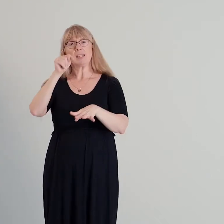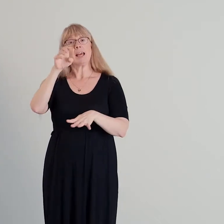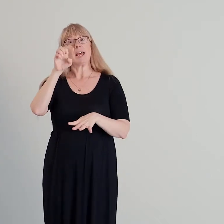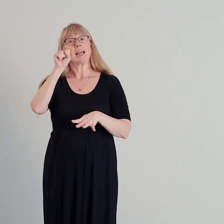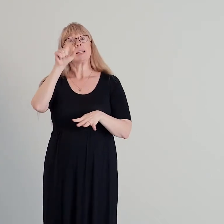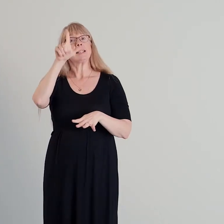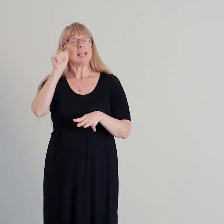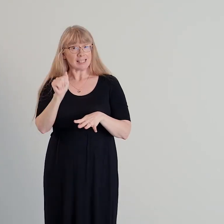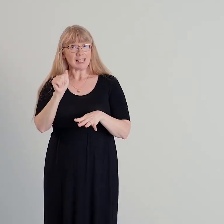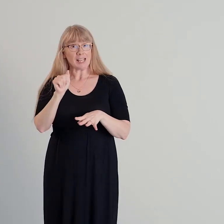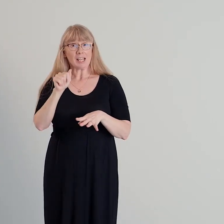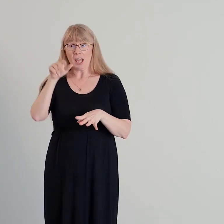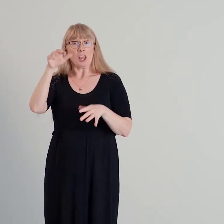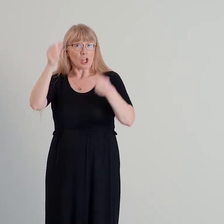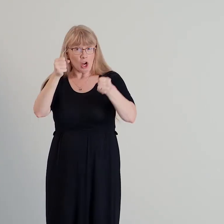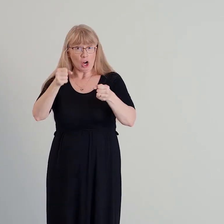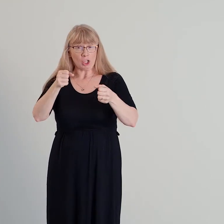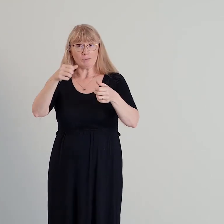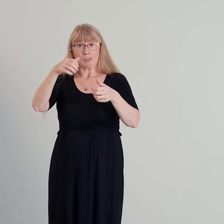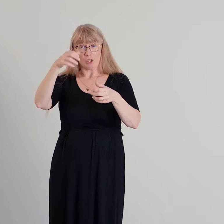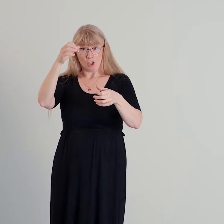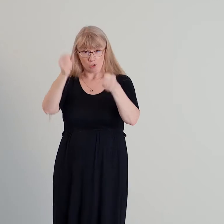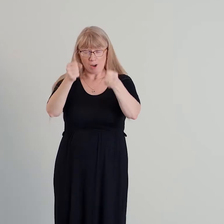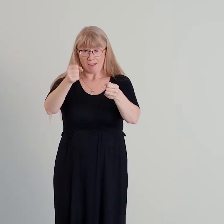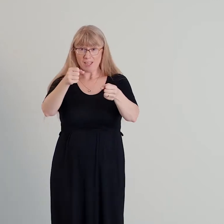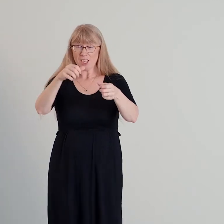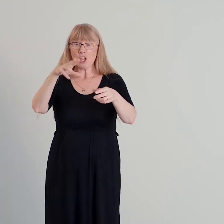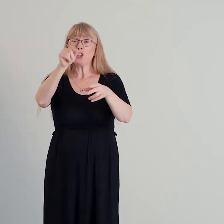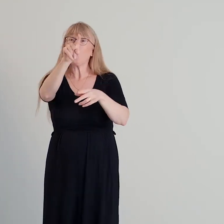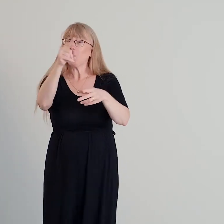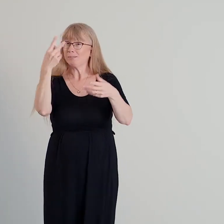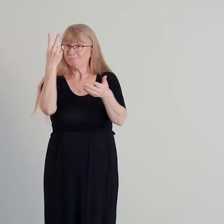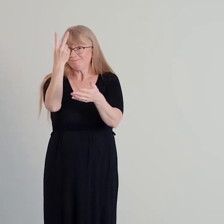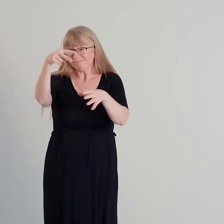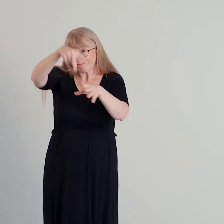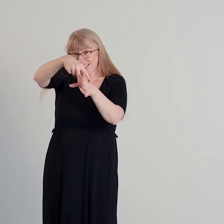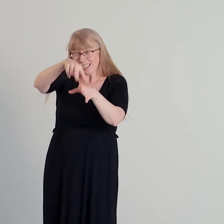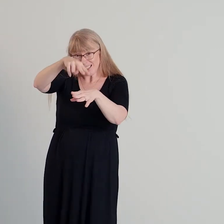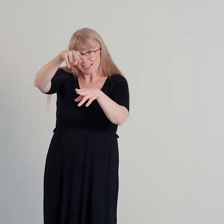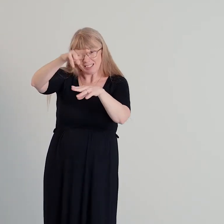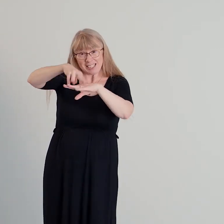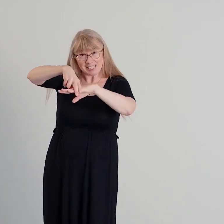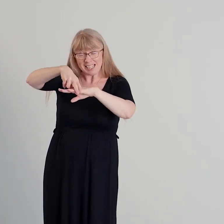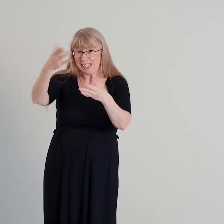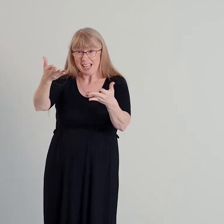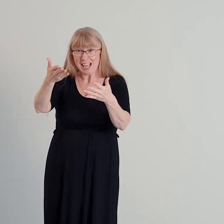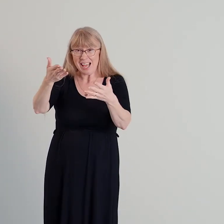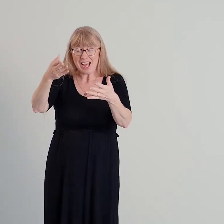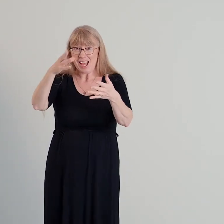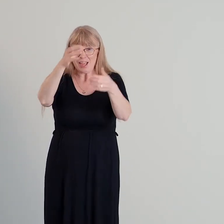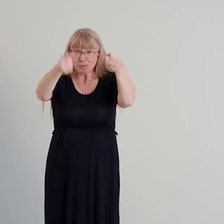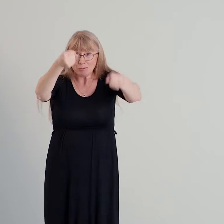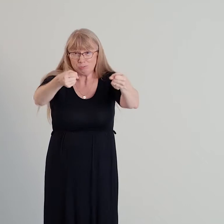as it was driving around the city. And people were calling the cops because they saw a car with nobody